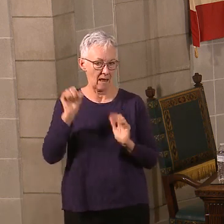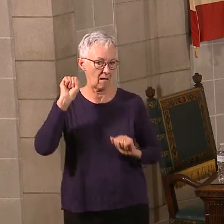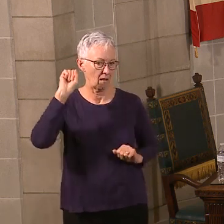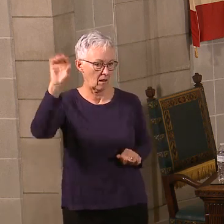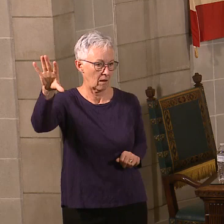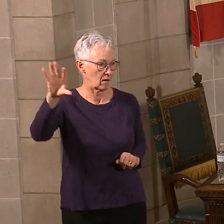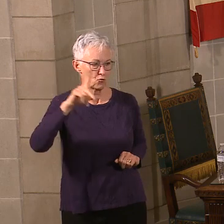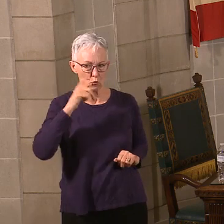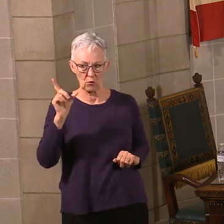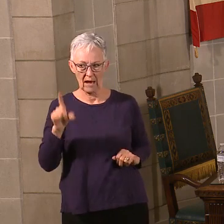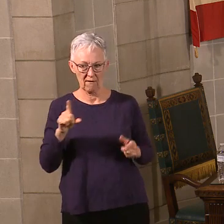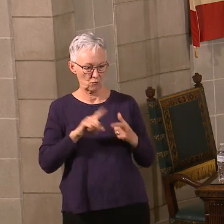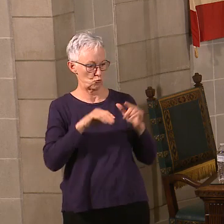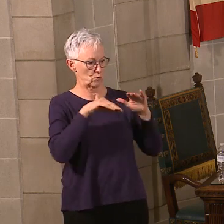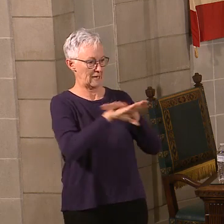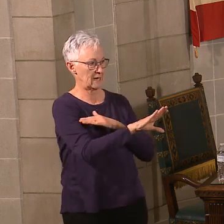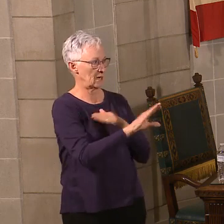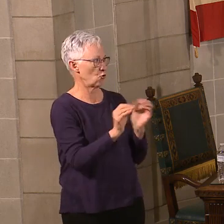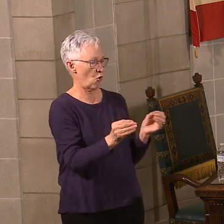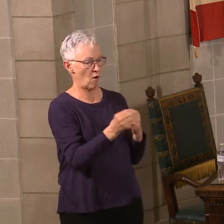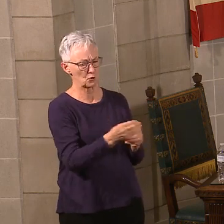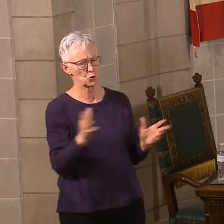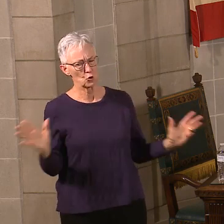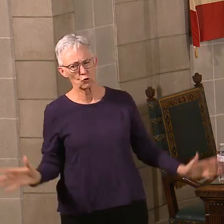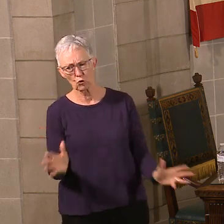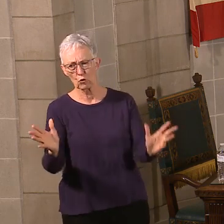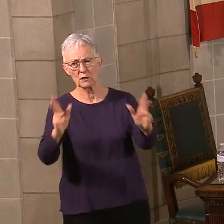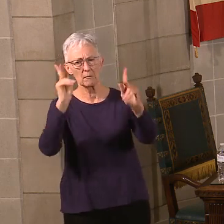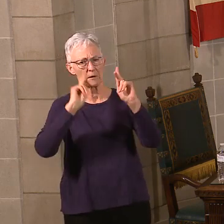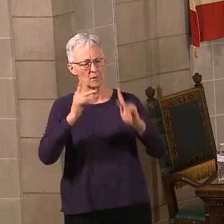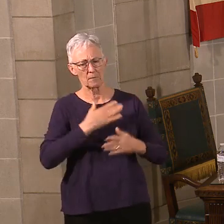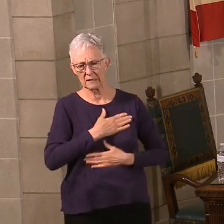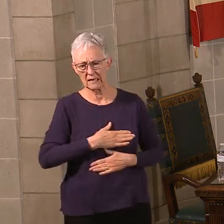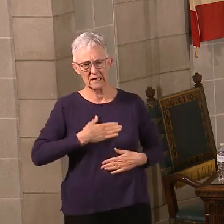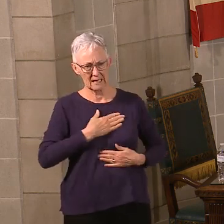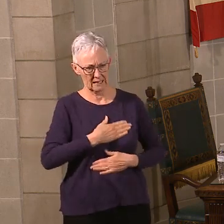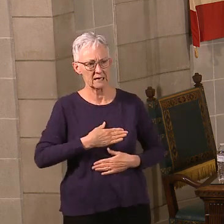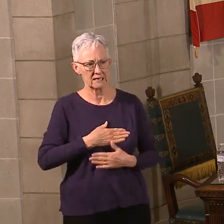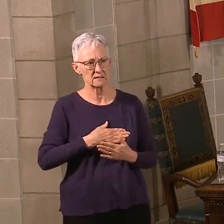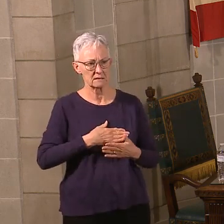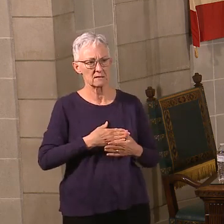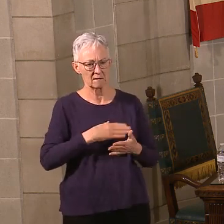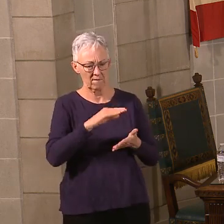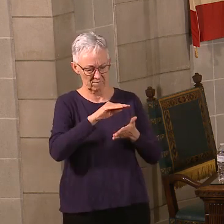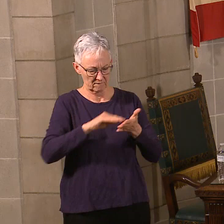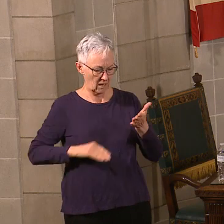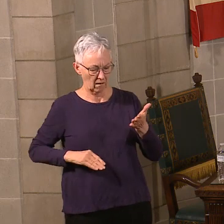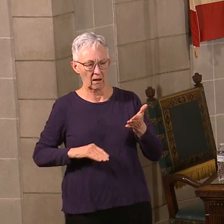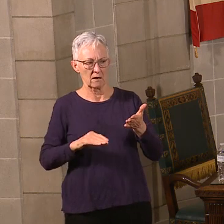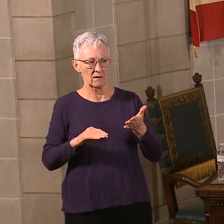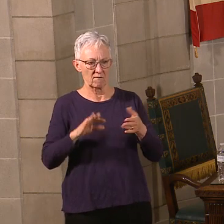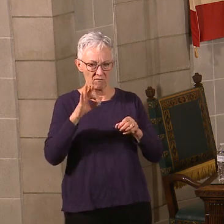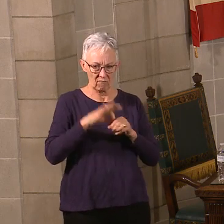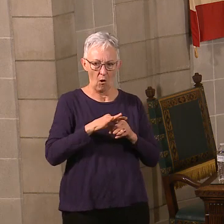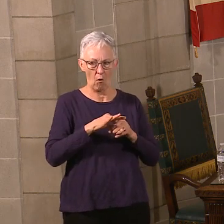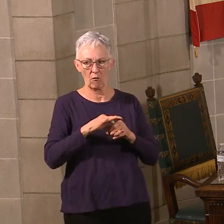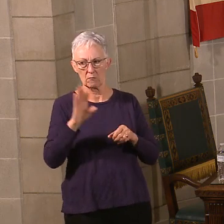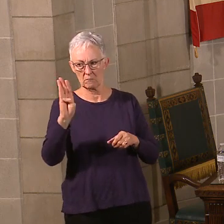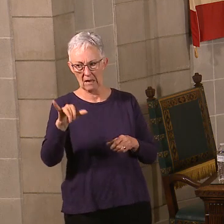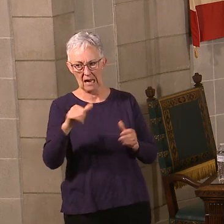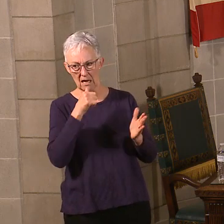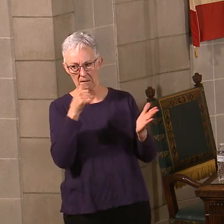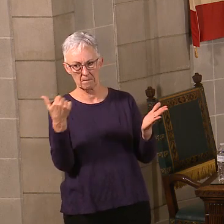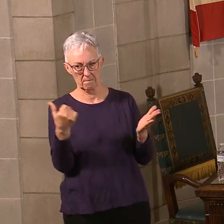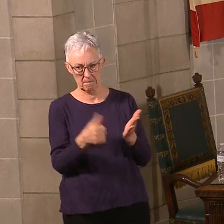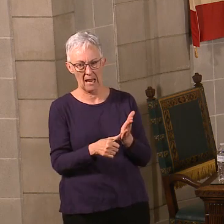off in a drop box. We're really encouraging people to fill those out. And I think we've had actually great uptake on that. I don't have the numbers off the top of my head, but I know a lot of people have been